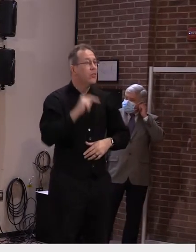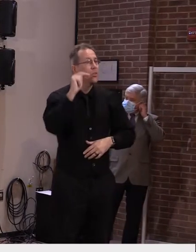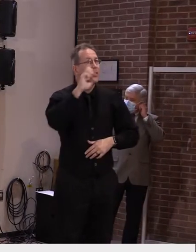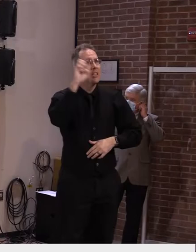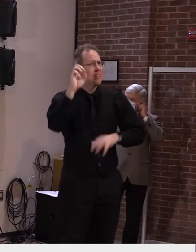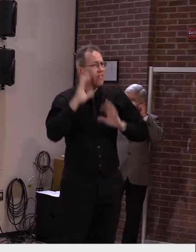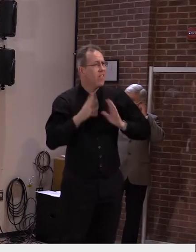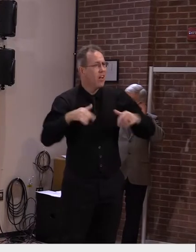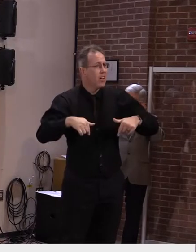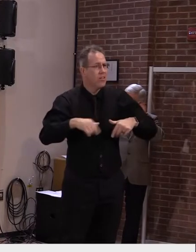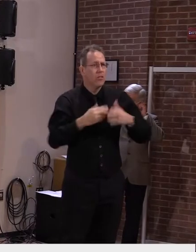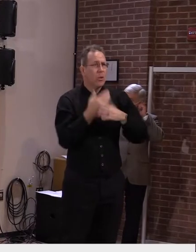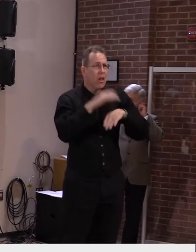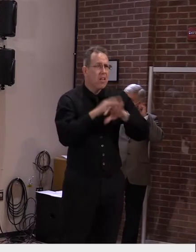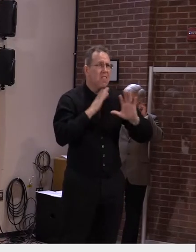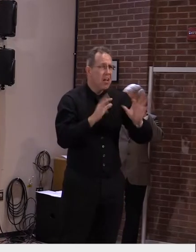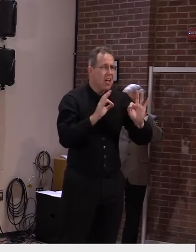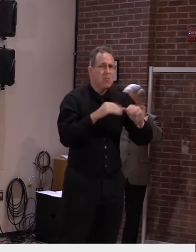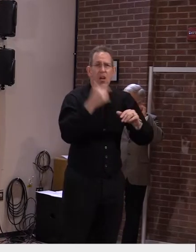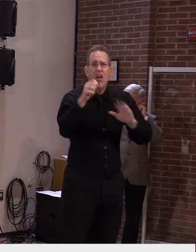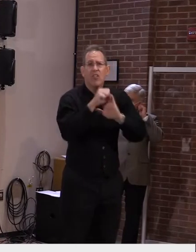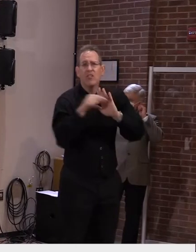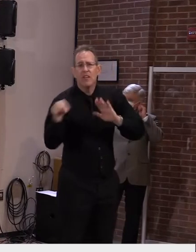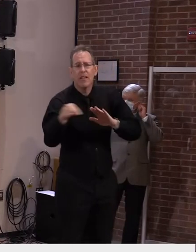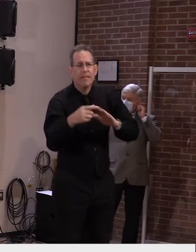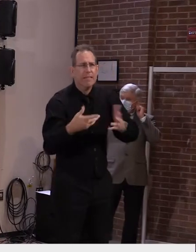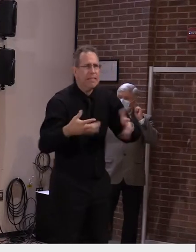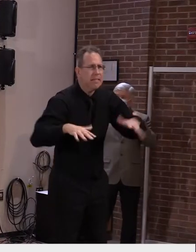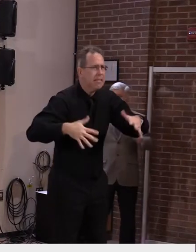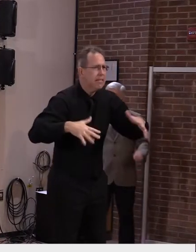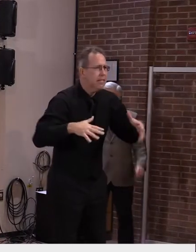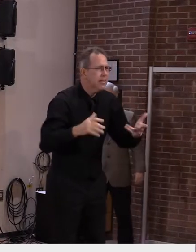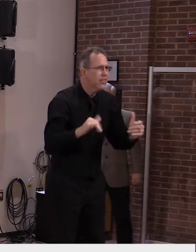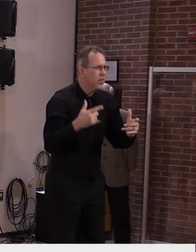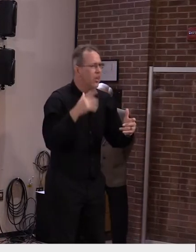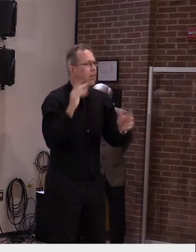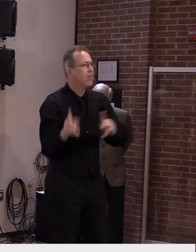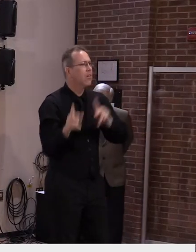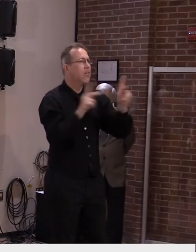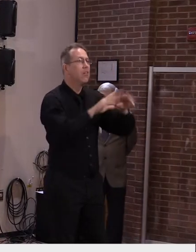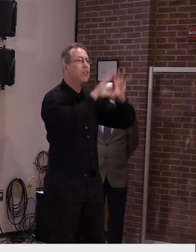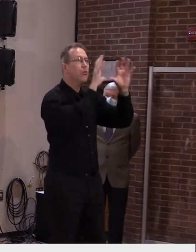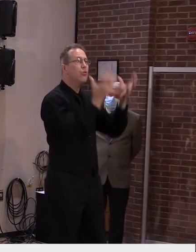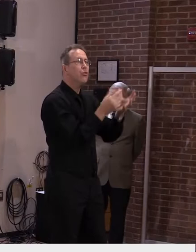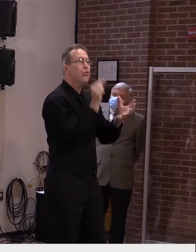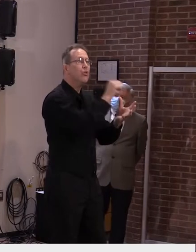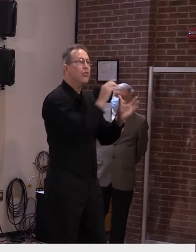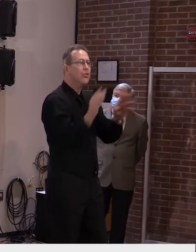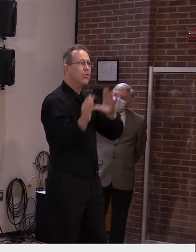this pandemic. Now we go to the rest of the world, and we clearly have countries who have had